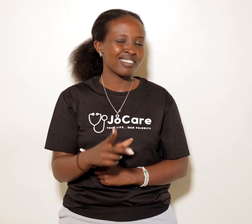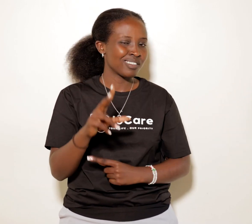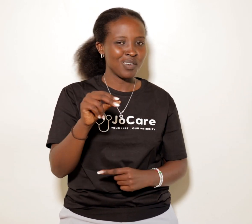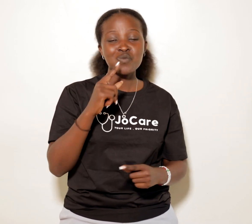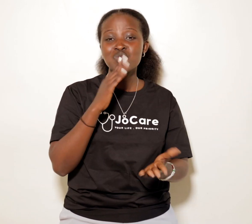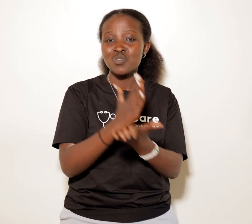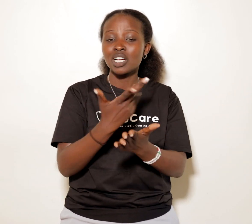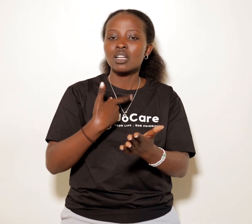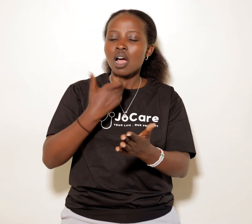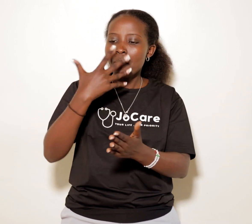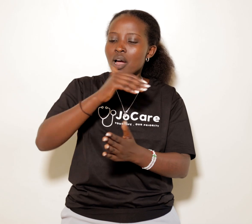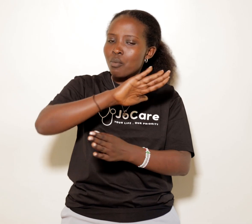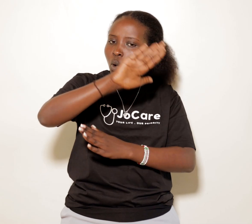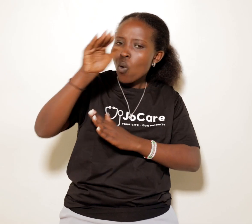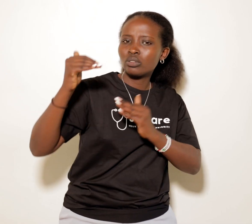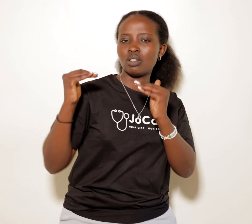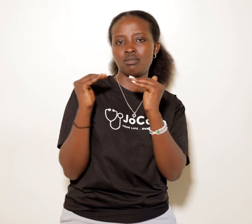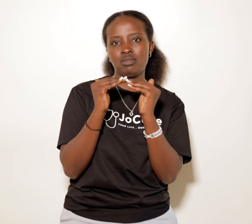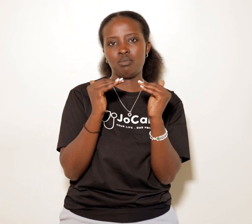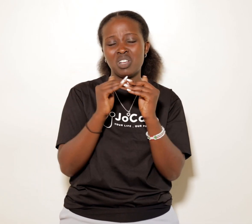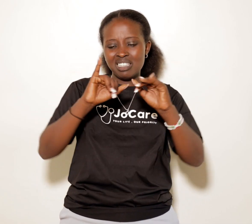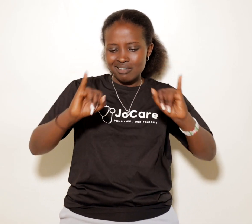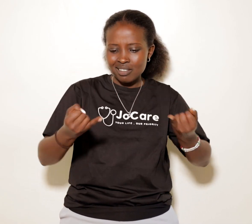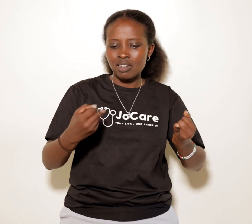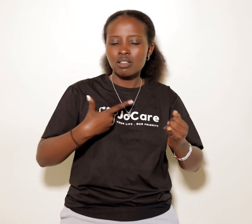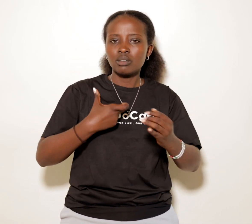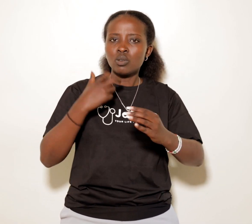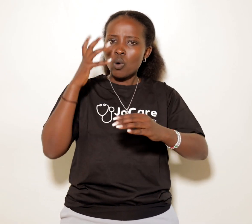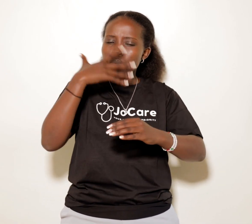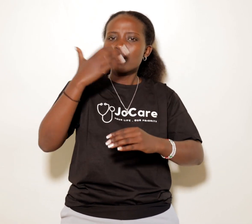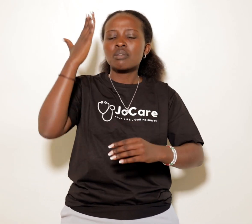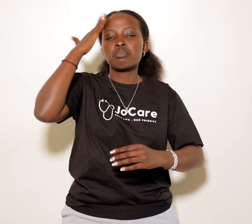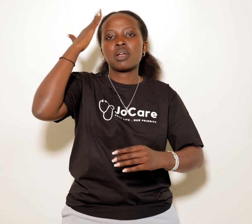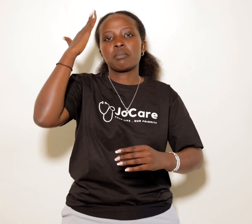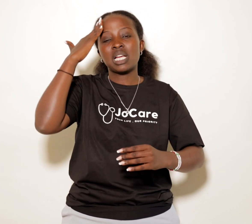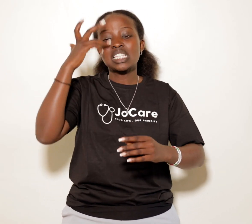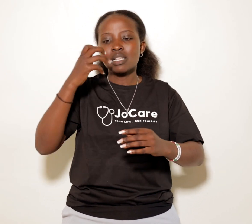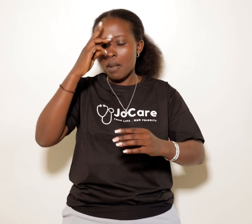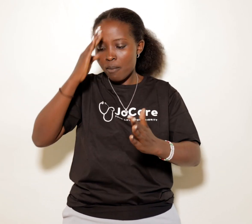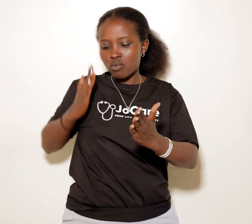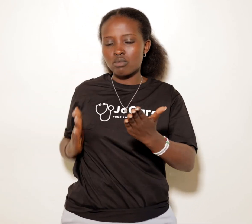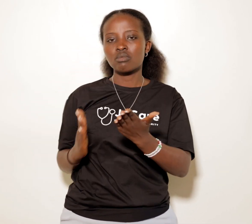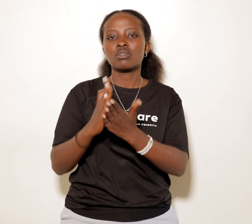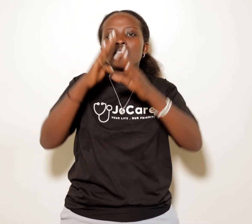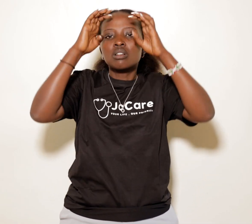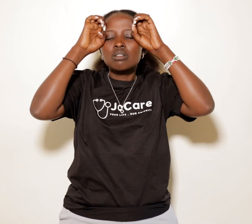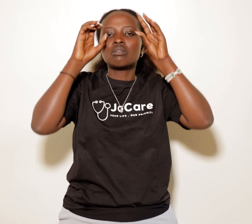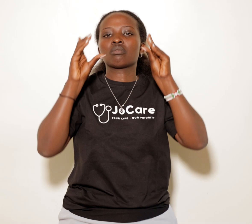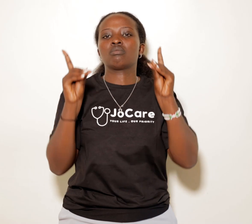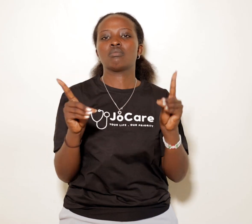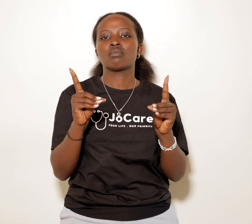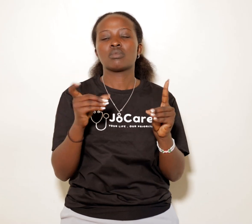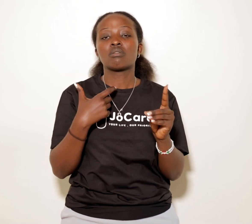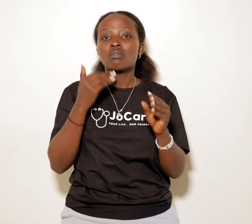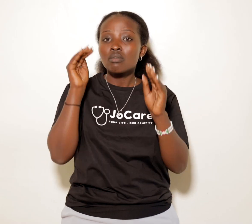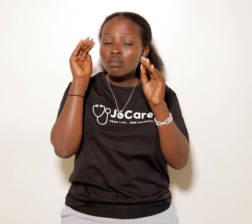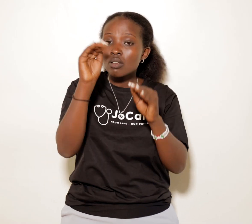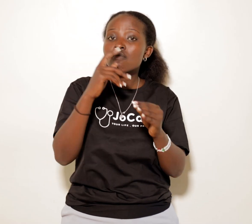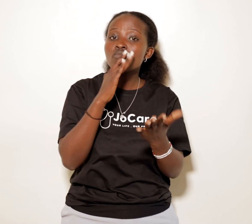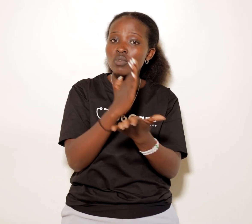like the other people. Yeah. Okay. We are trying to make them know the right health education. We are trying to make them know that they have the